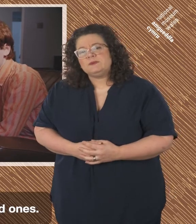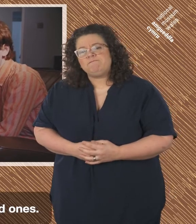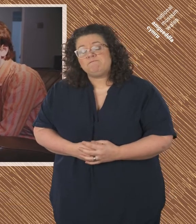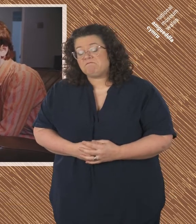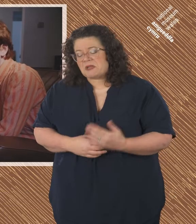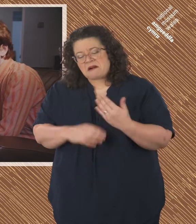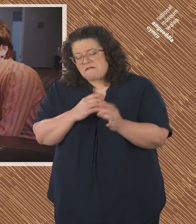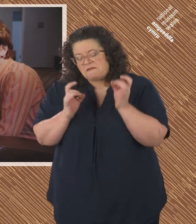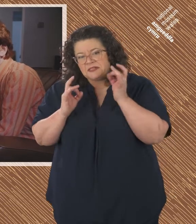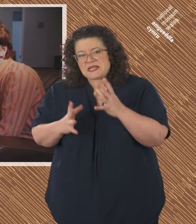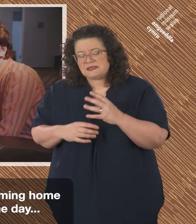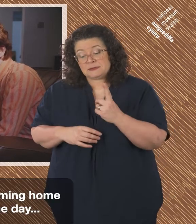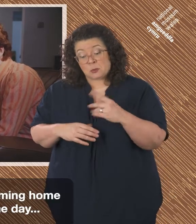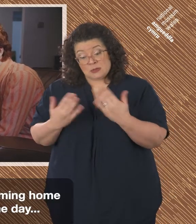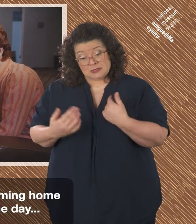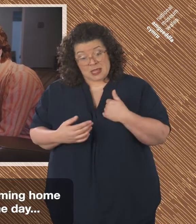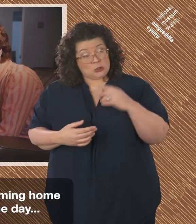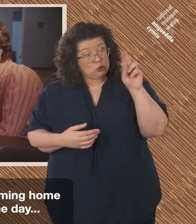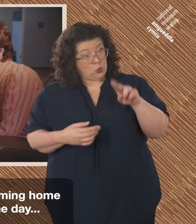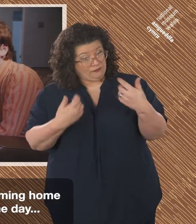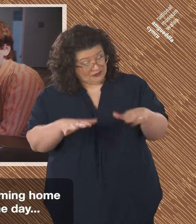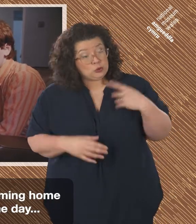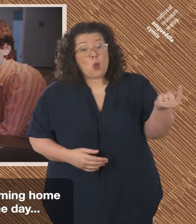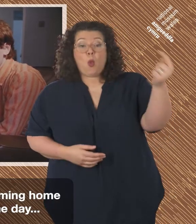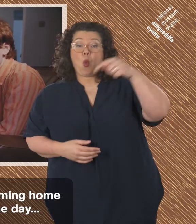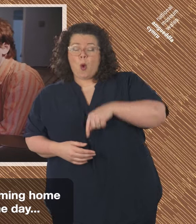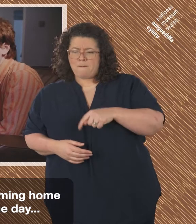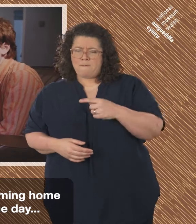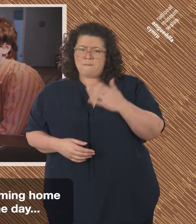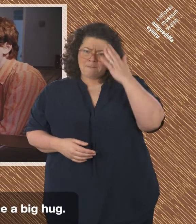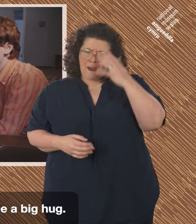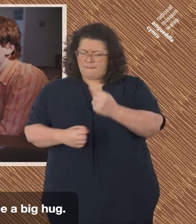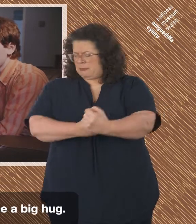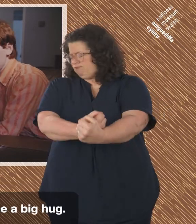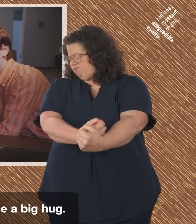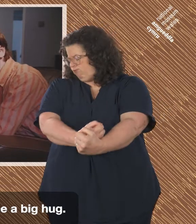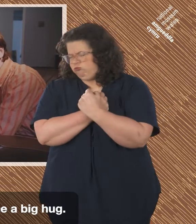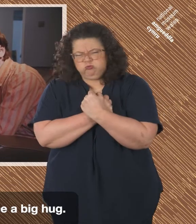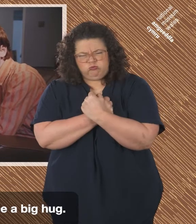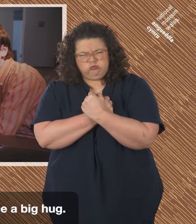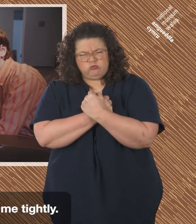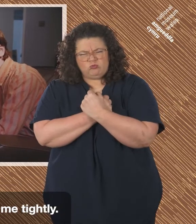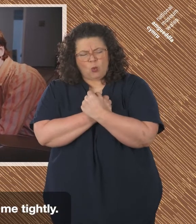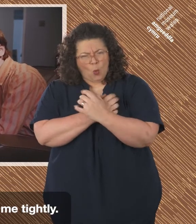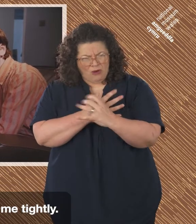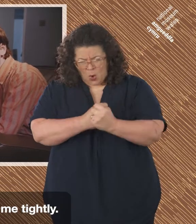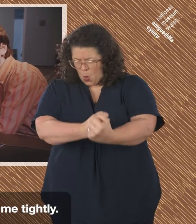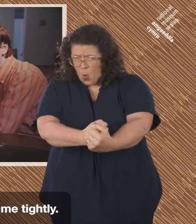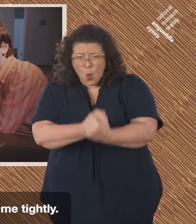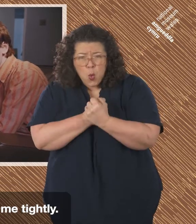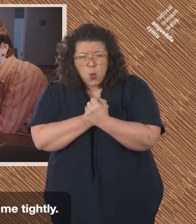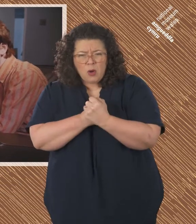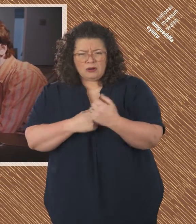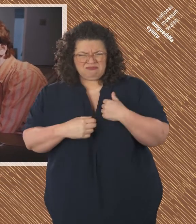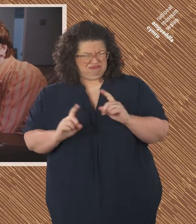sad ones. I'll never forget coming home from school one day and Mam giving me a big hug and holding on to me